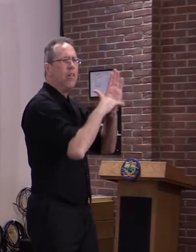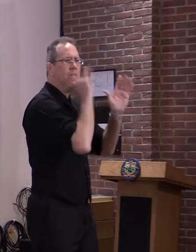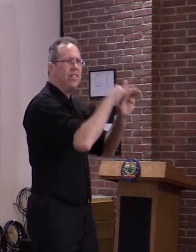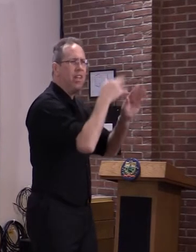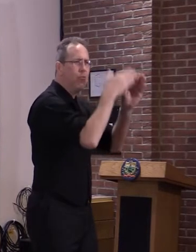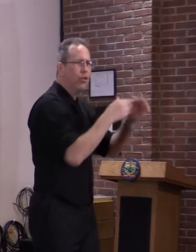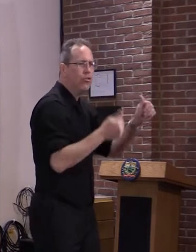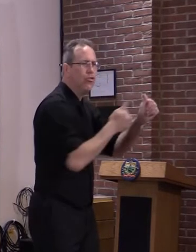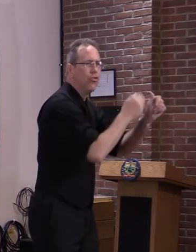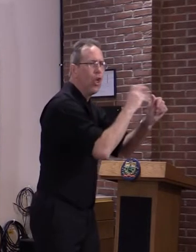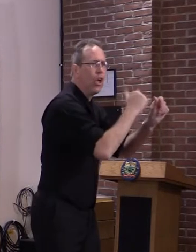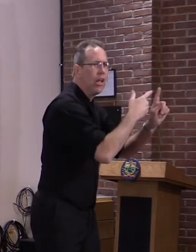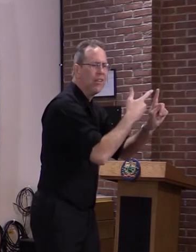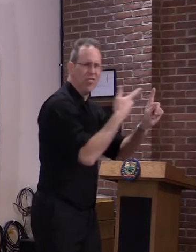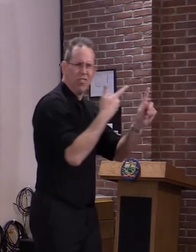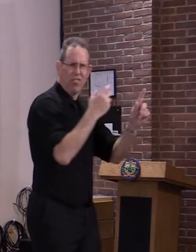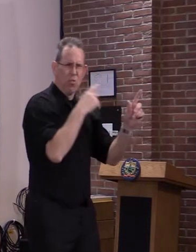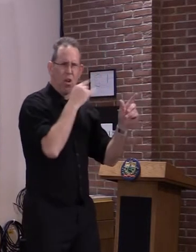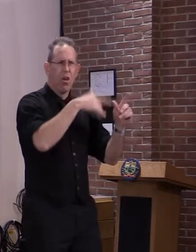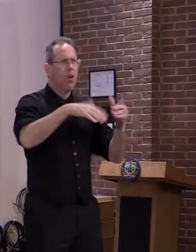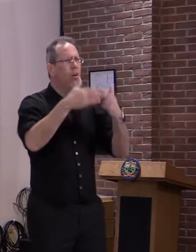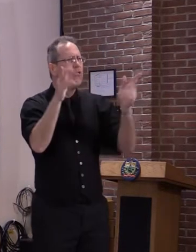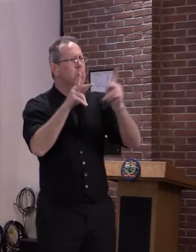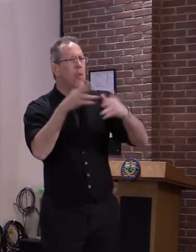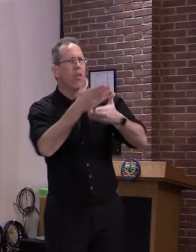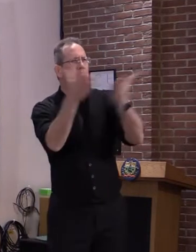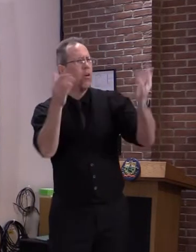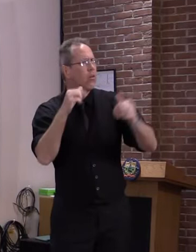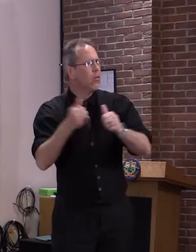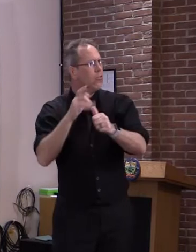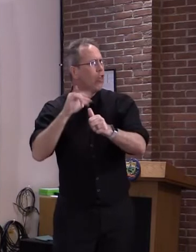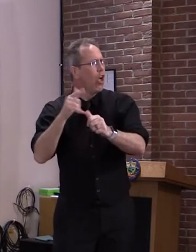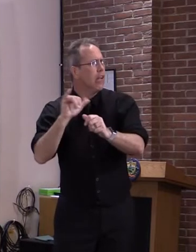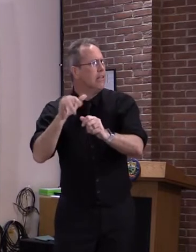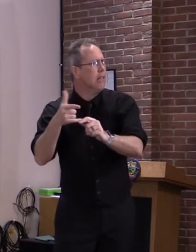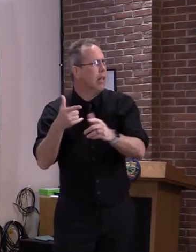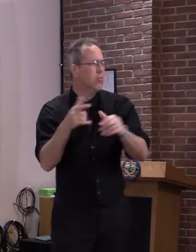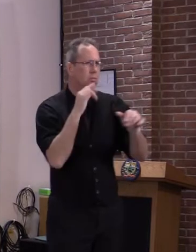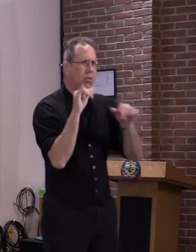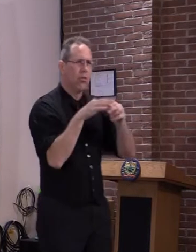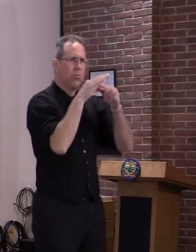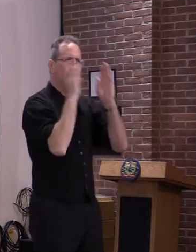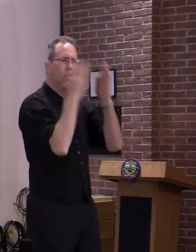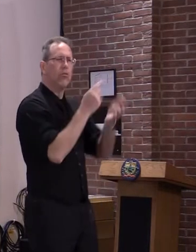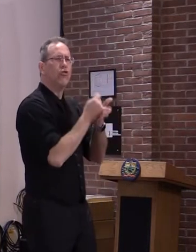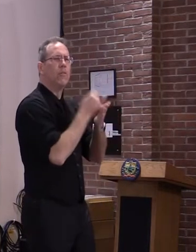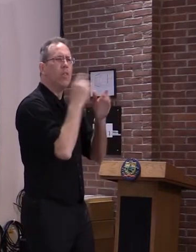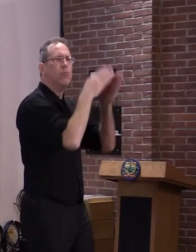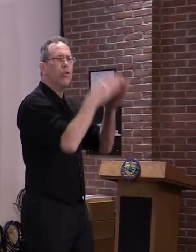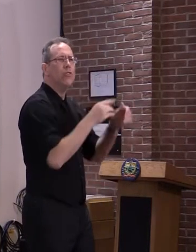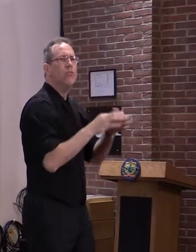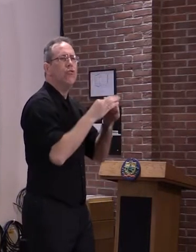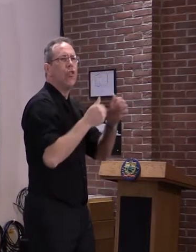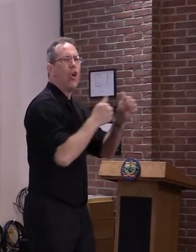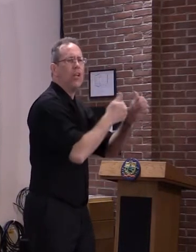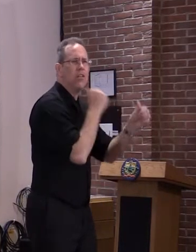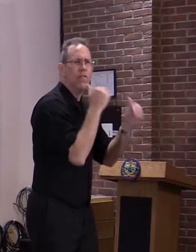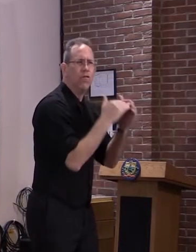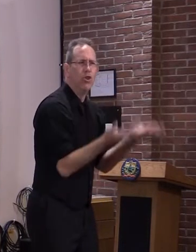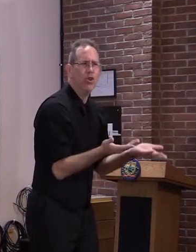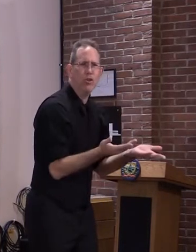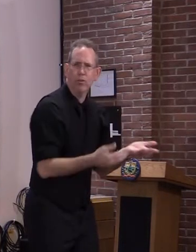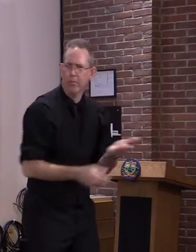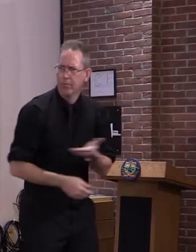is reprehensible, and I think that we should do all we can to prevent that from happening. If we're talking about, and I haven't looked at